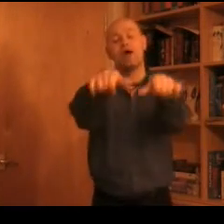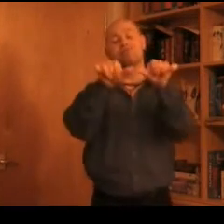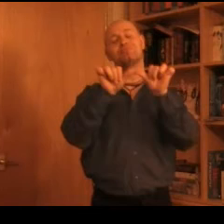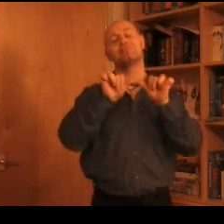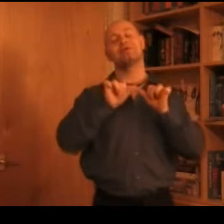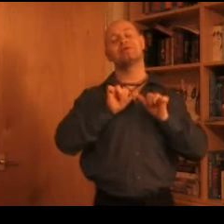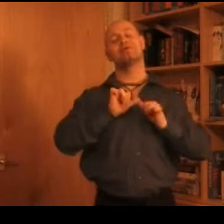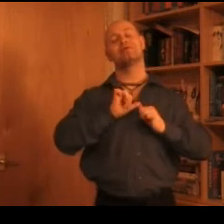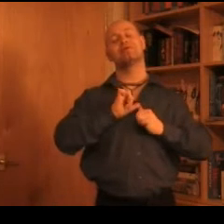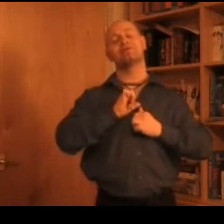me